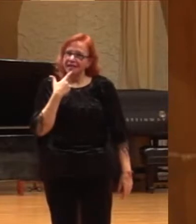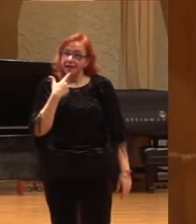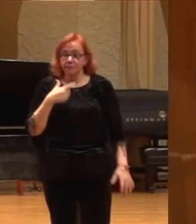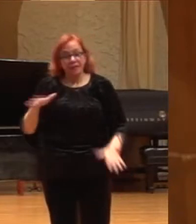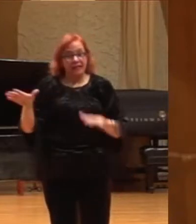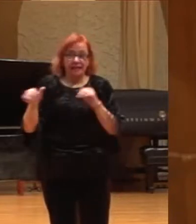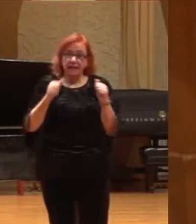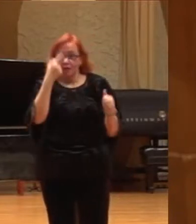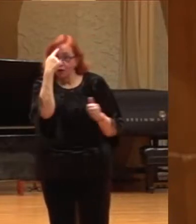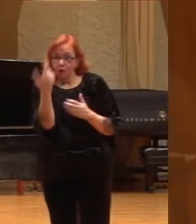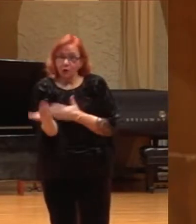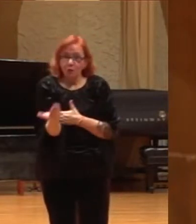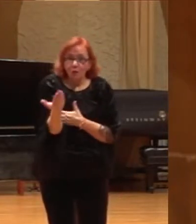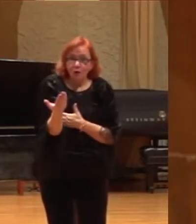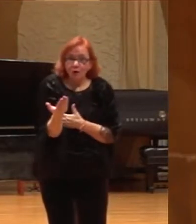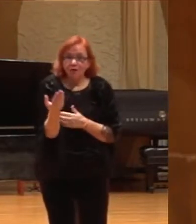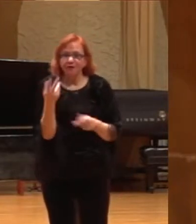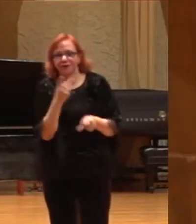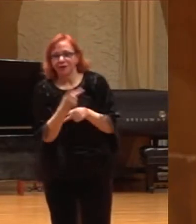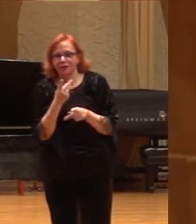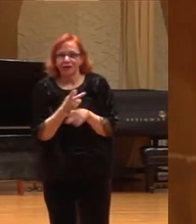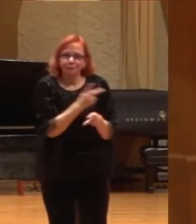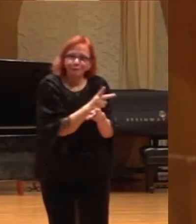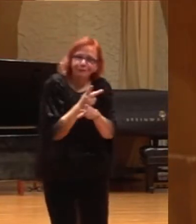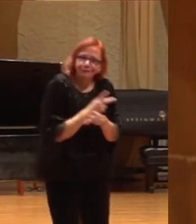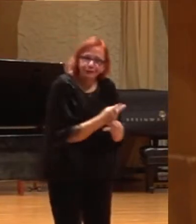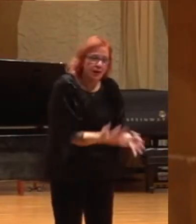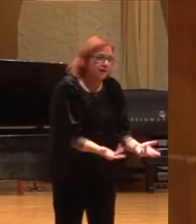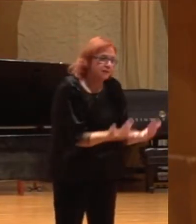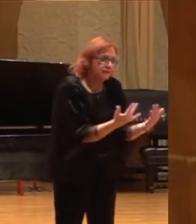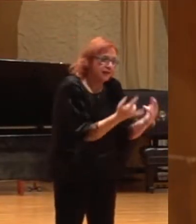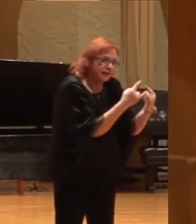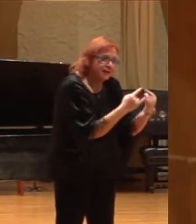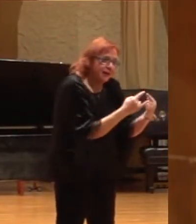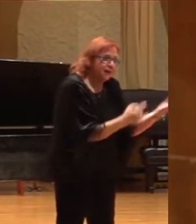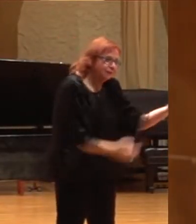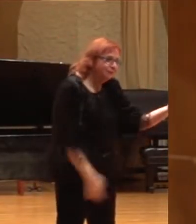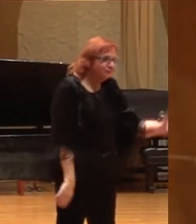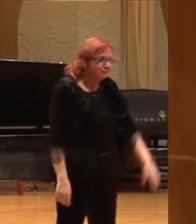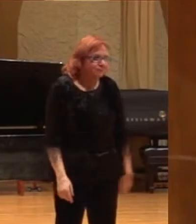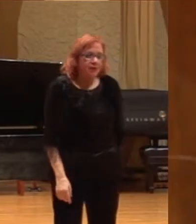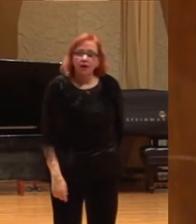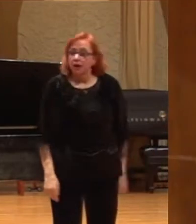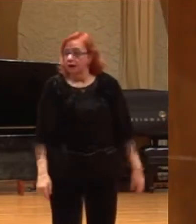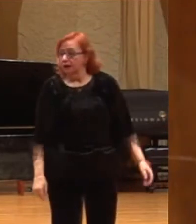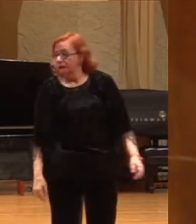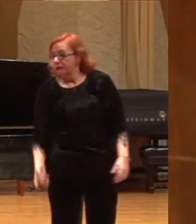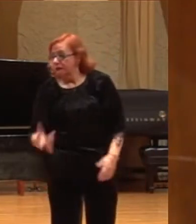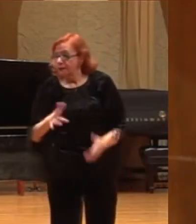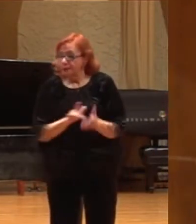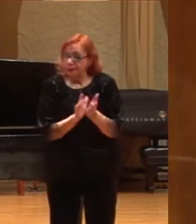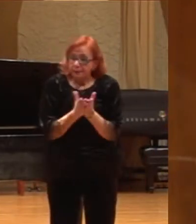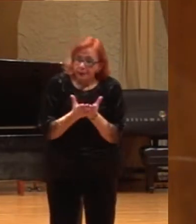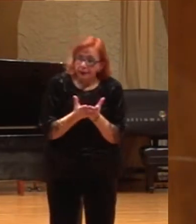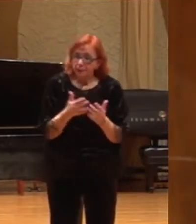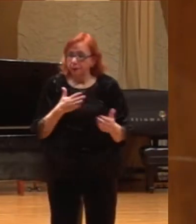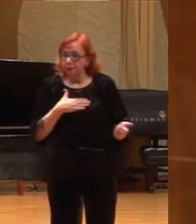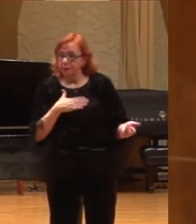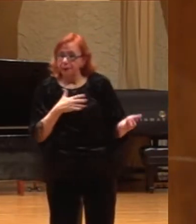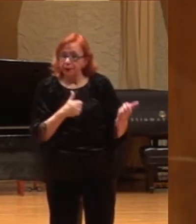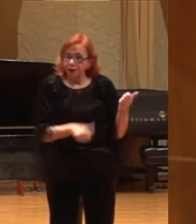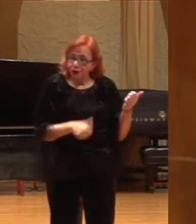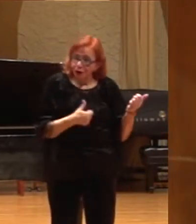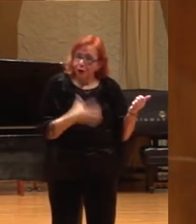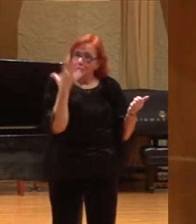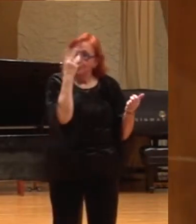the morning, and you keep camp, keep the fires going. So I had my Bible and my guitar and